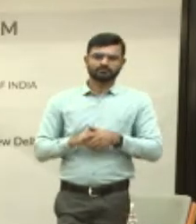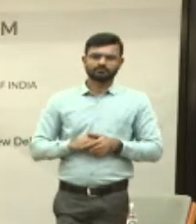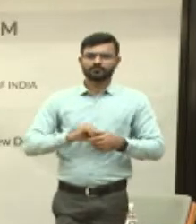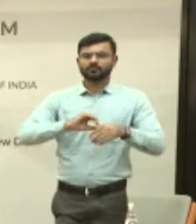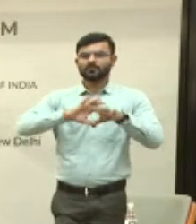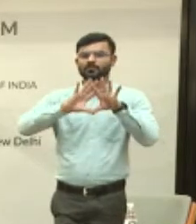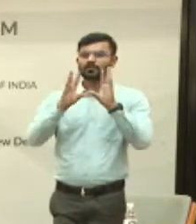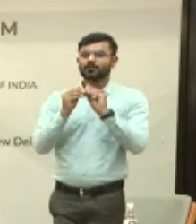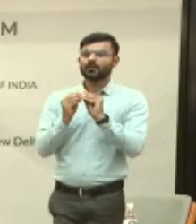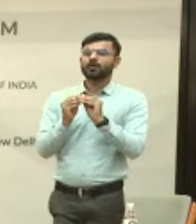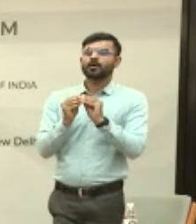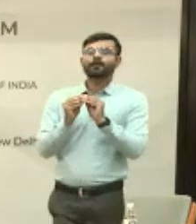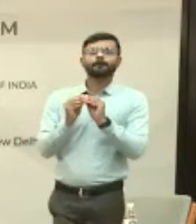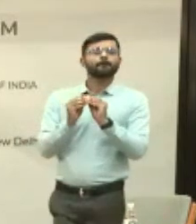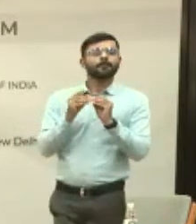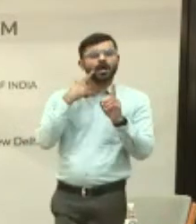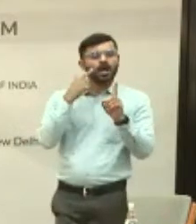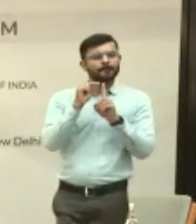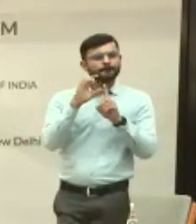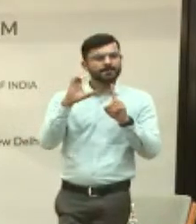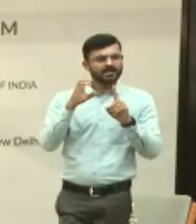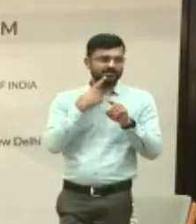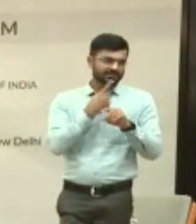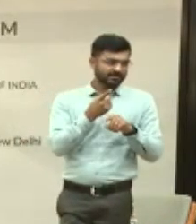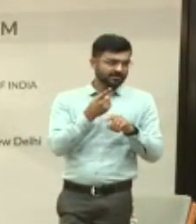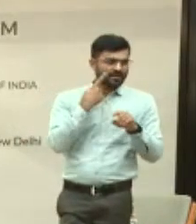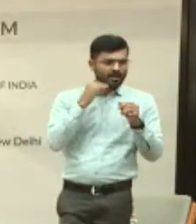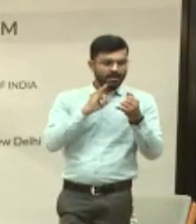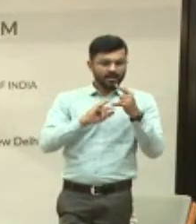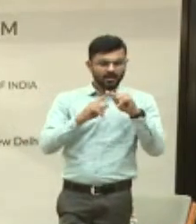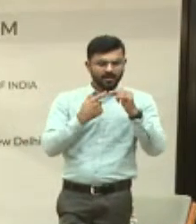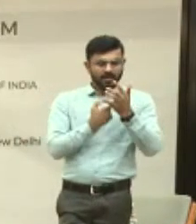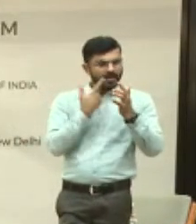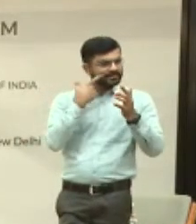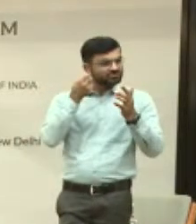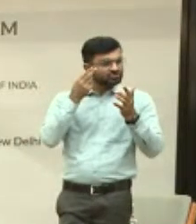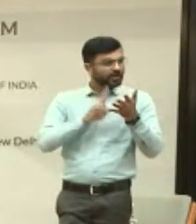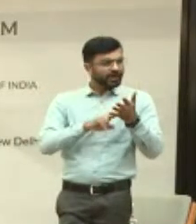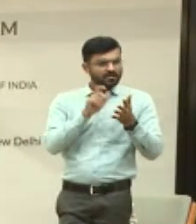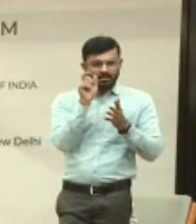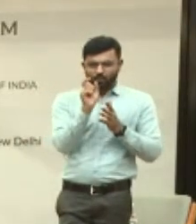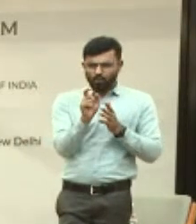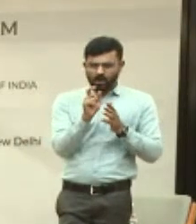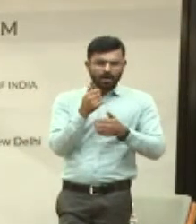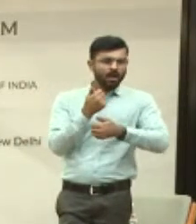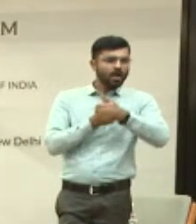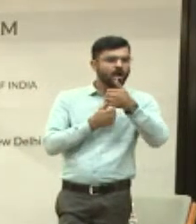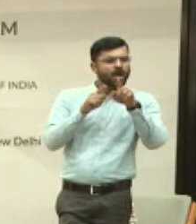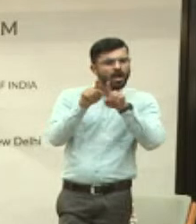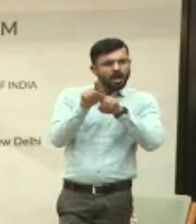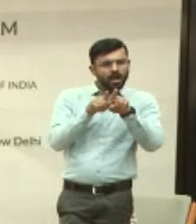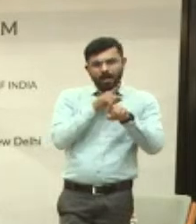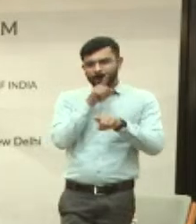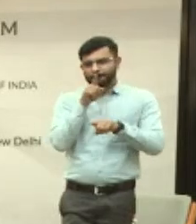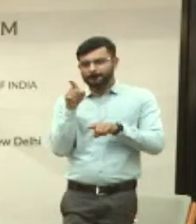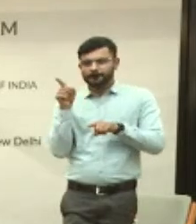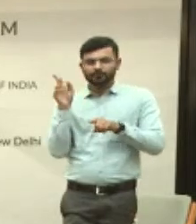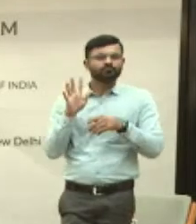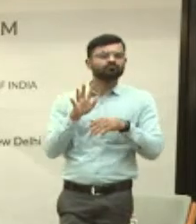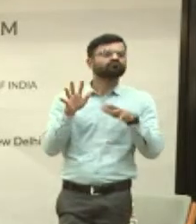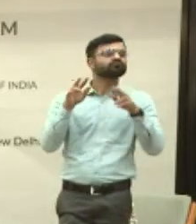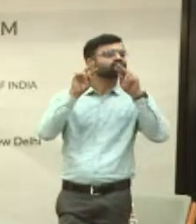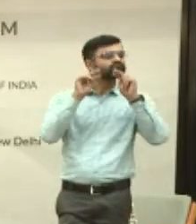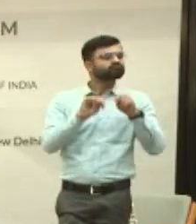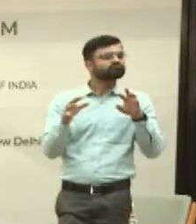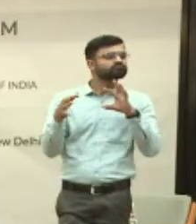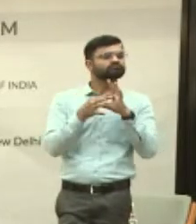All the parts in IPC, which say illustration this, example that, are